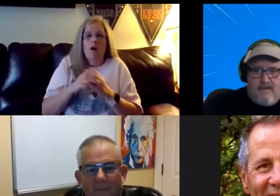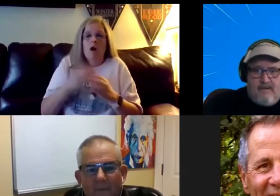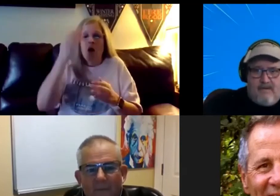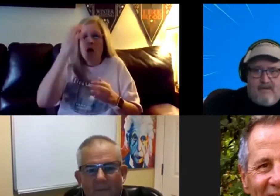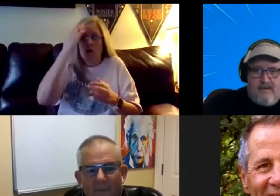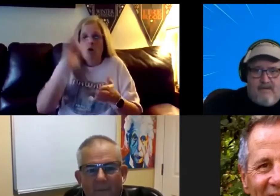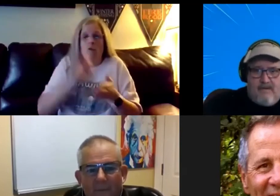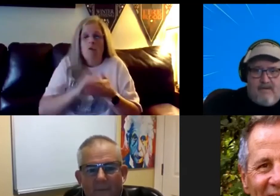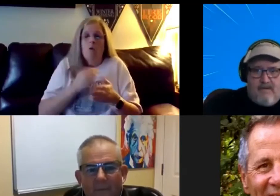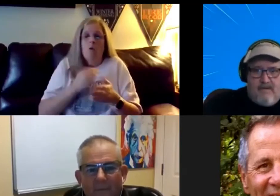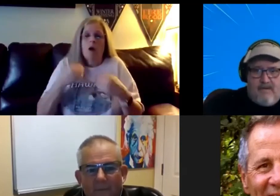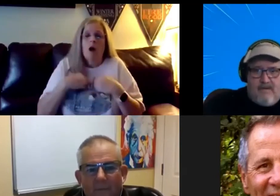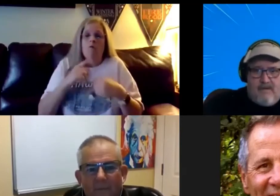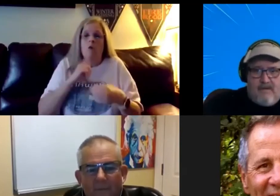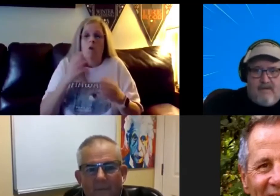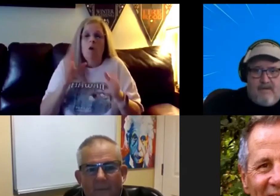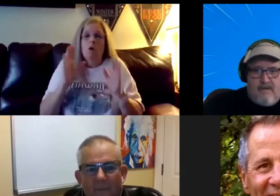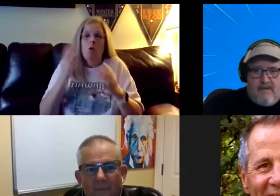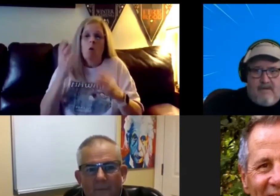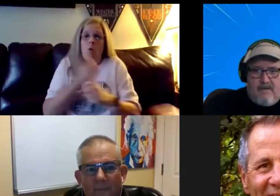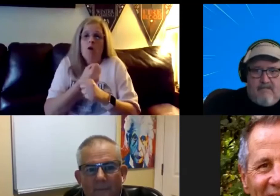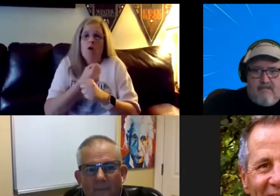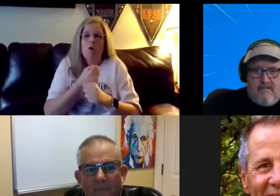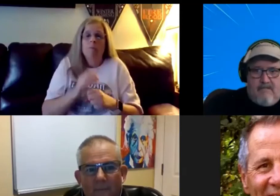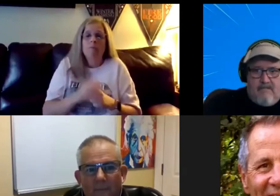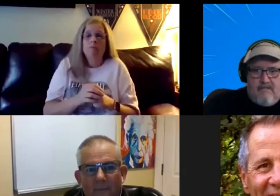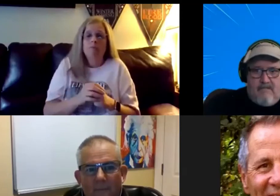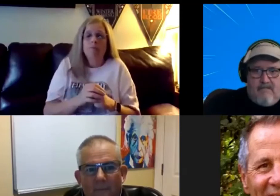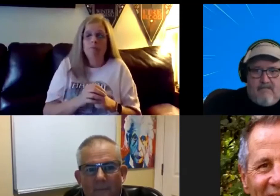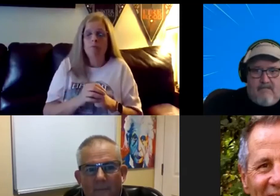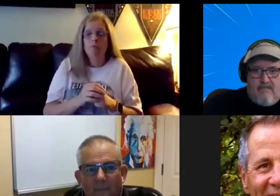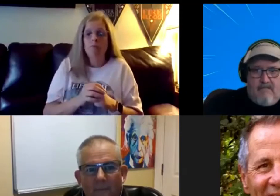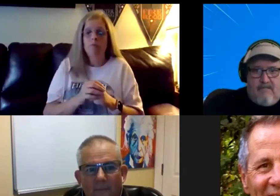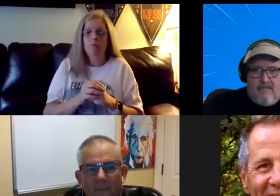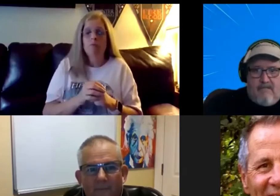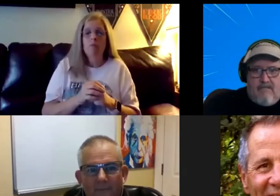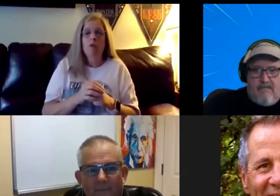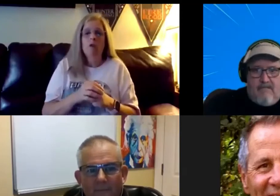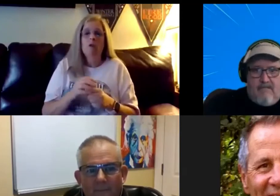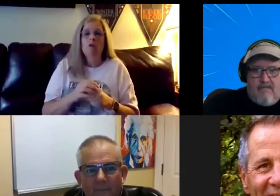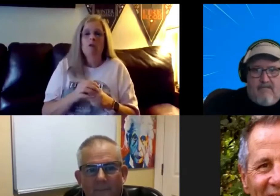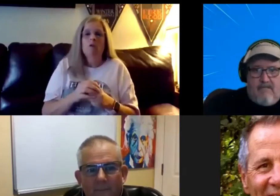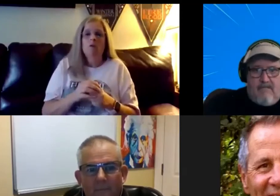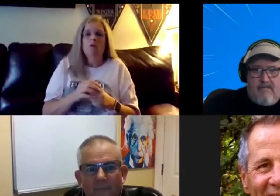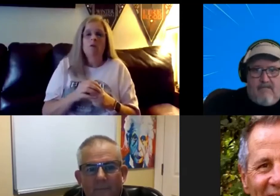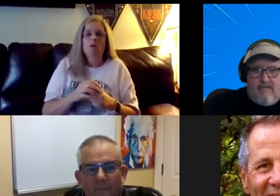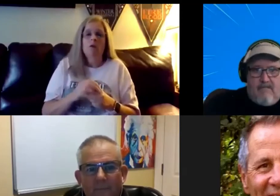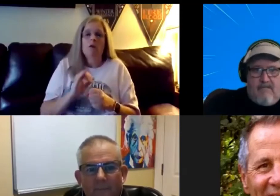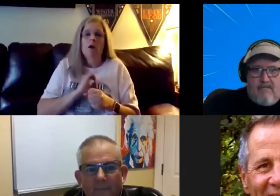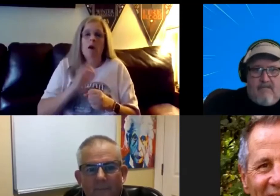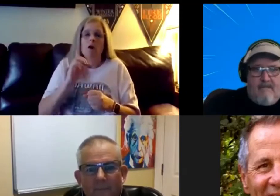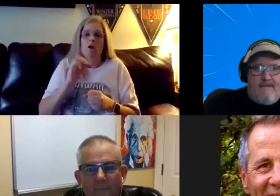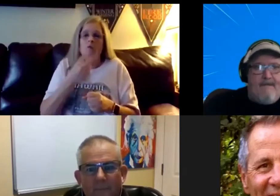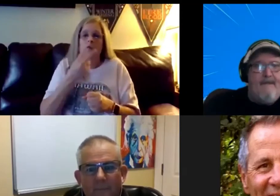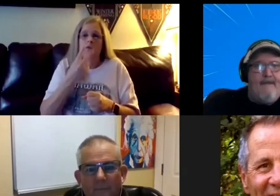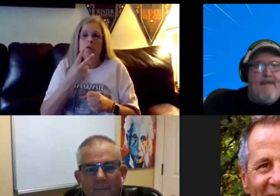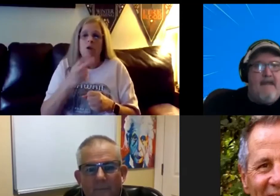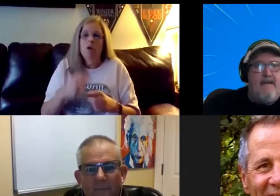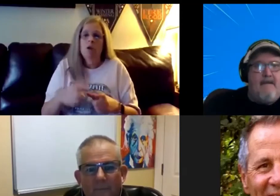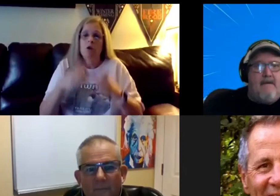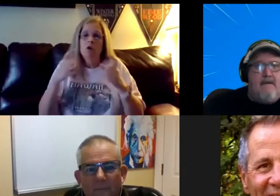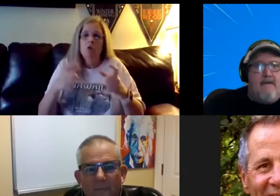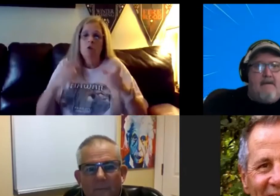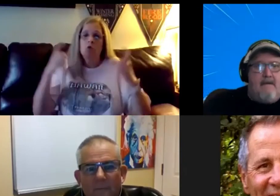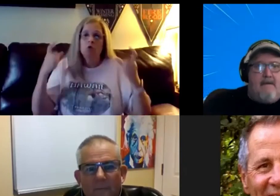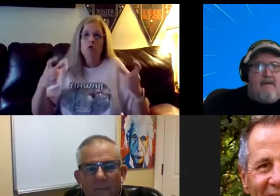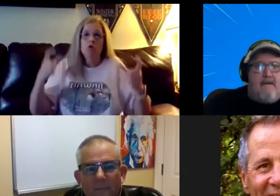winner. And the other thing, while I jumped in this because I do see that there's a huge, huge,